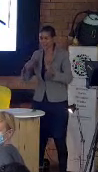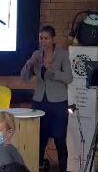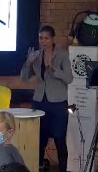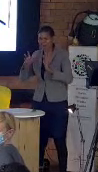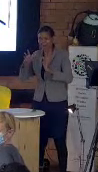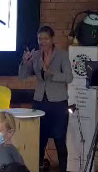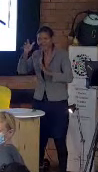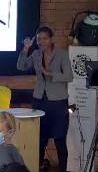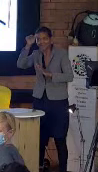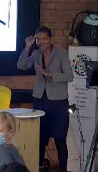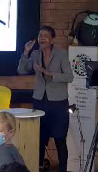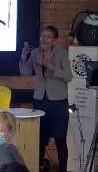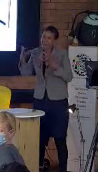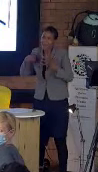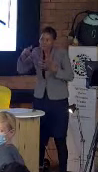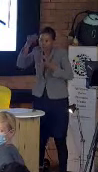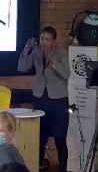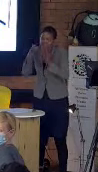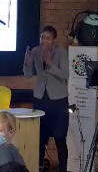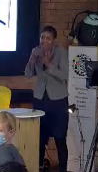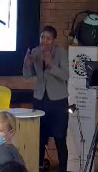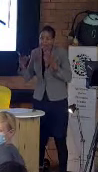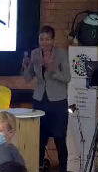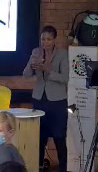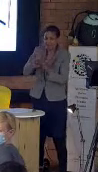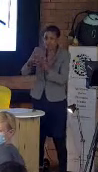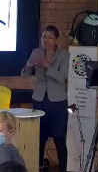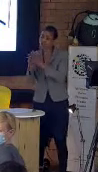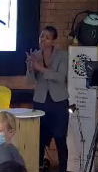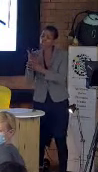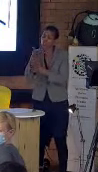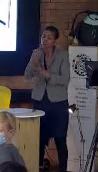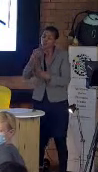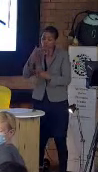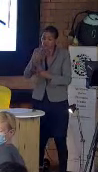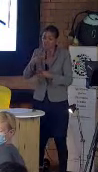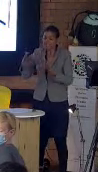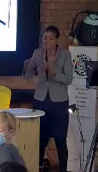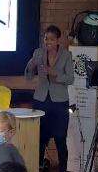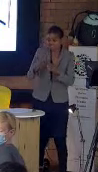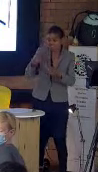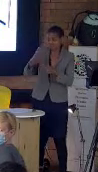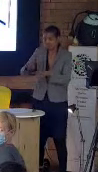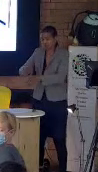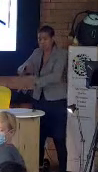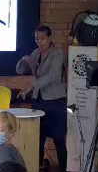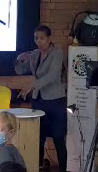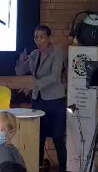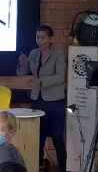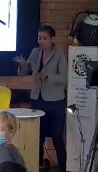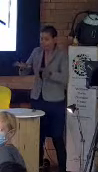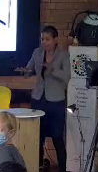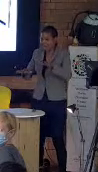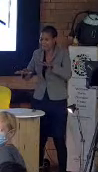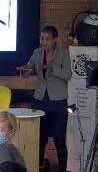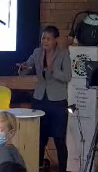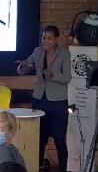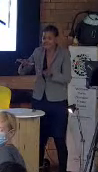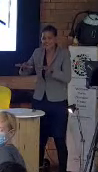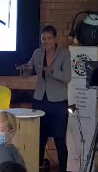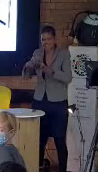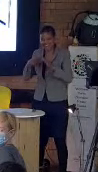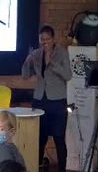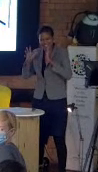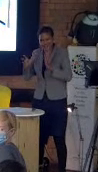do. I perform it out with people. So it's just a question that for you to get the illustrator around it, but the whole experience really was